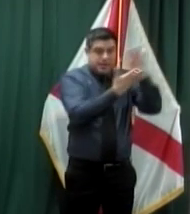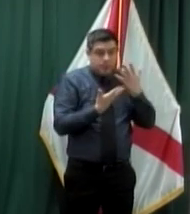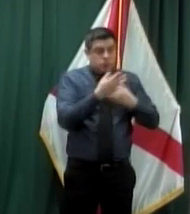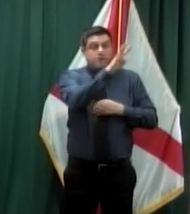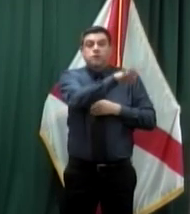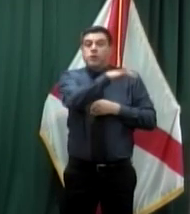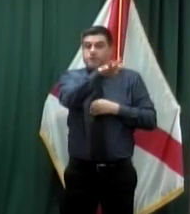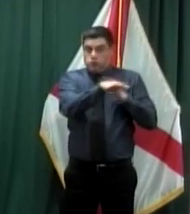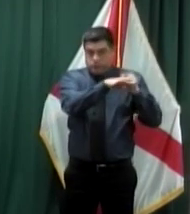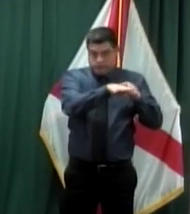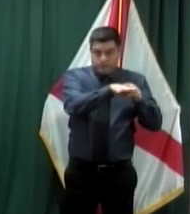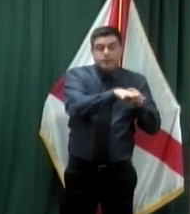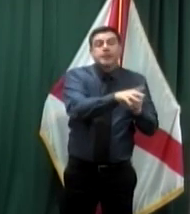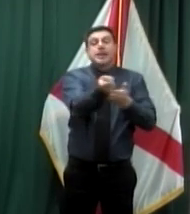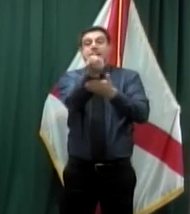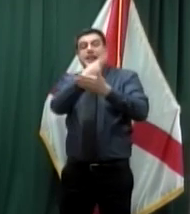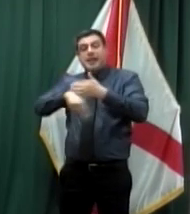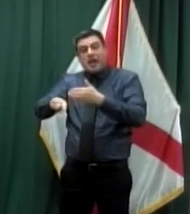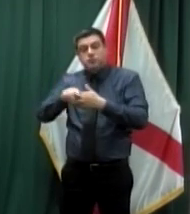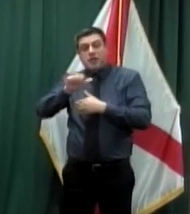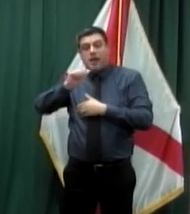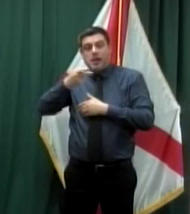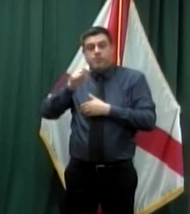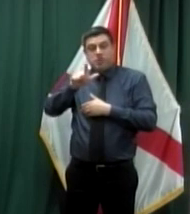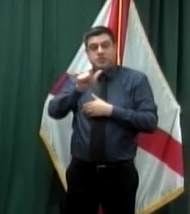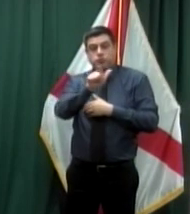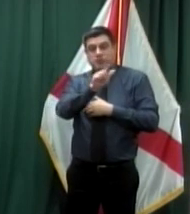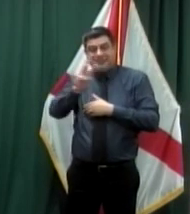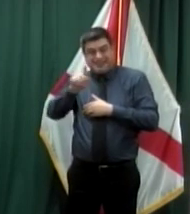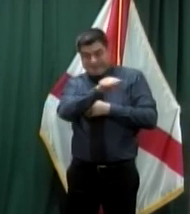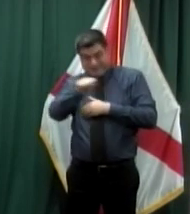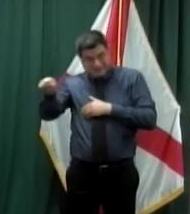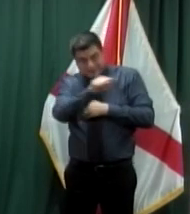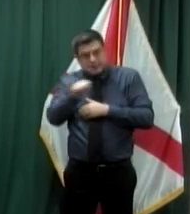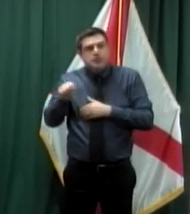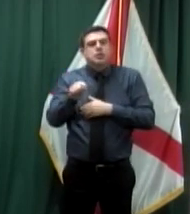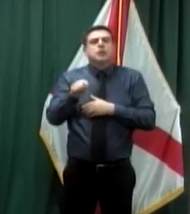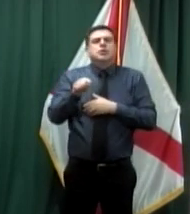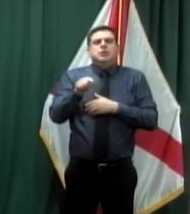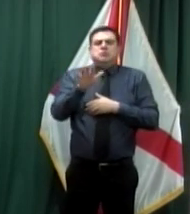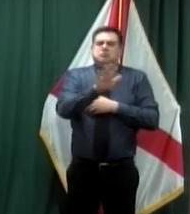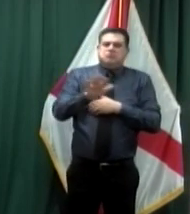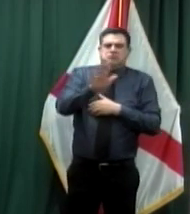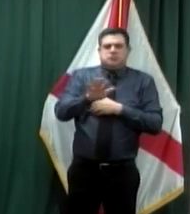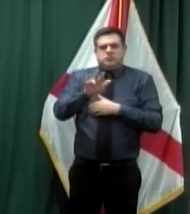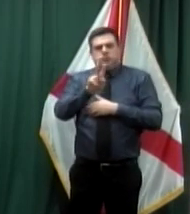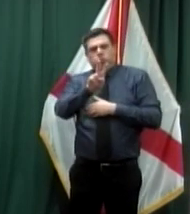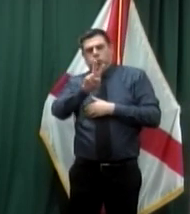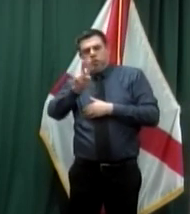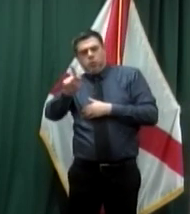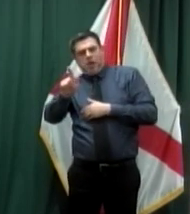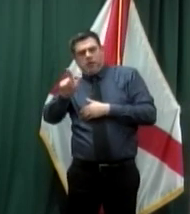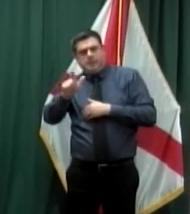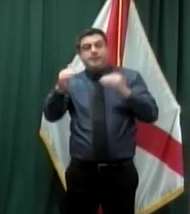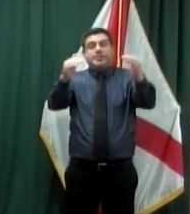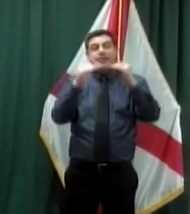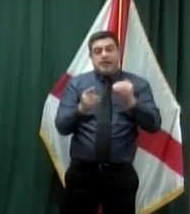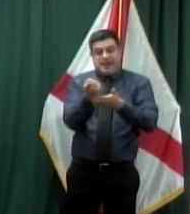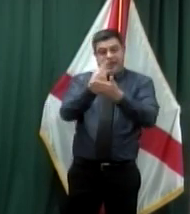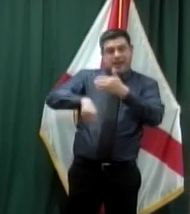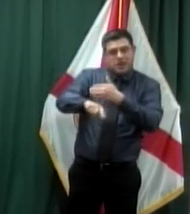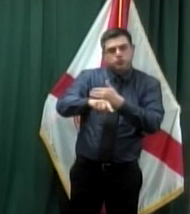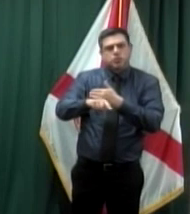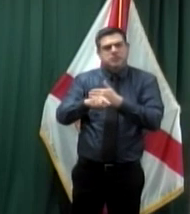April 26th to May 2nd, 41 cases. May 3rd through the 9th, 15 cases, and May 10th through the 16th, 14